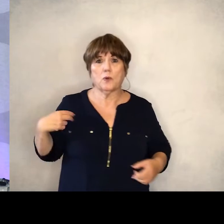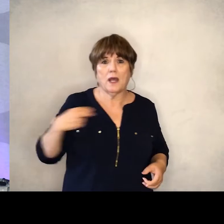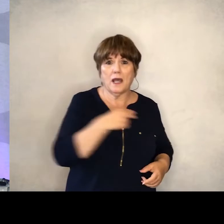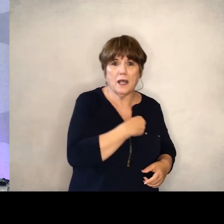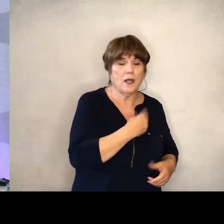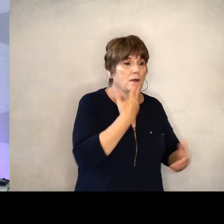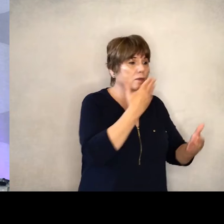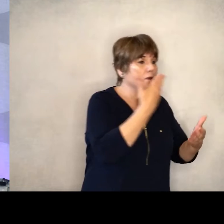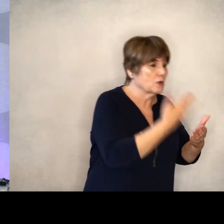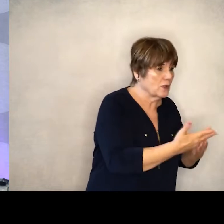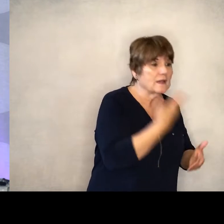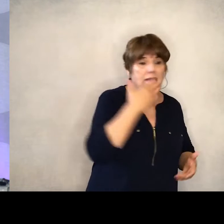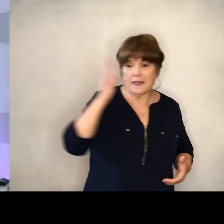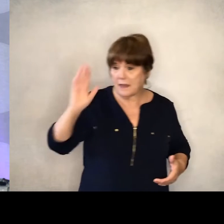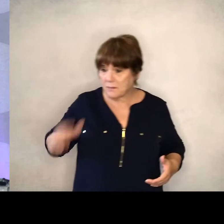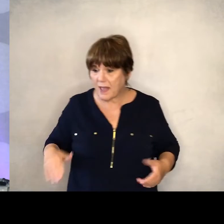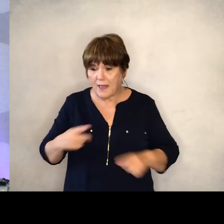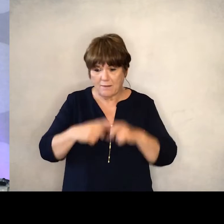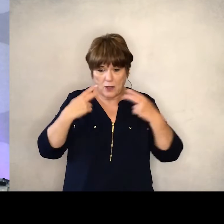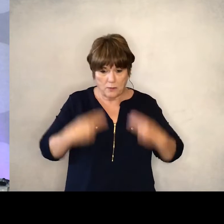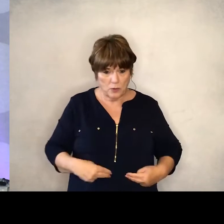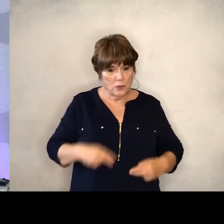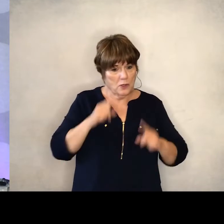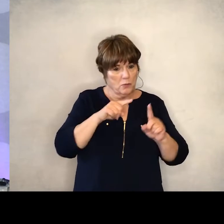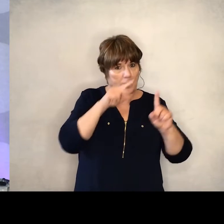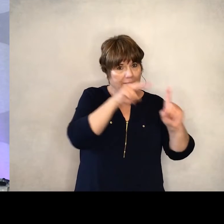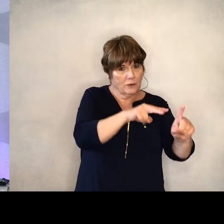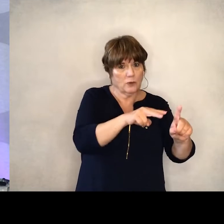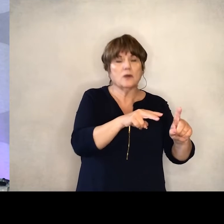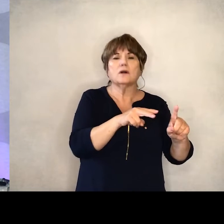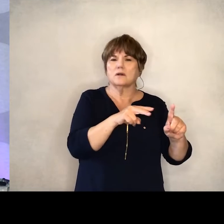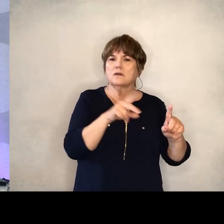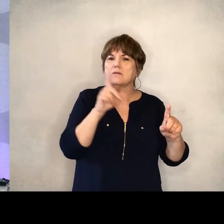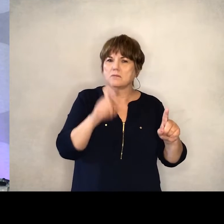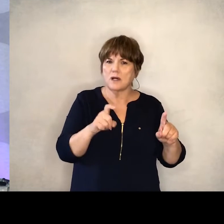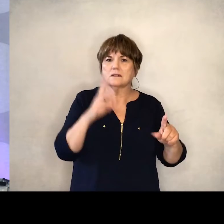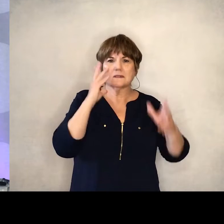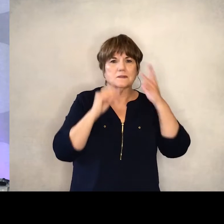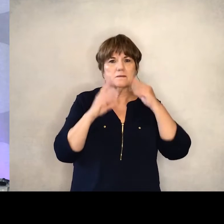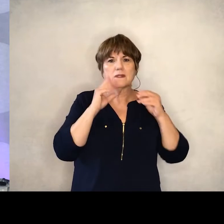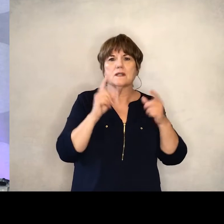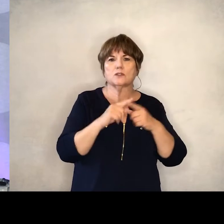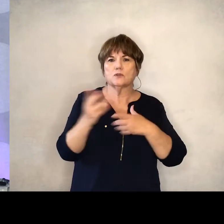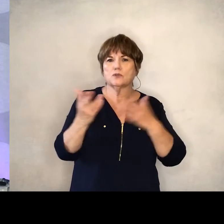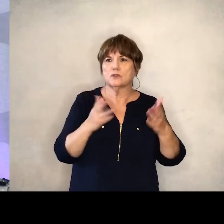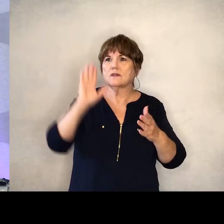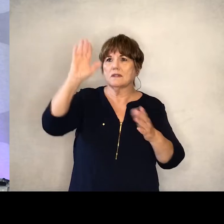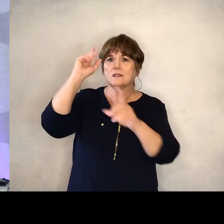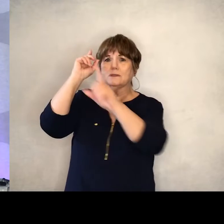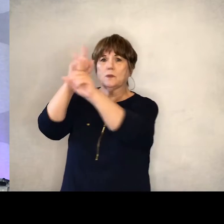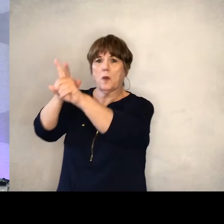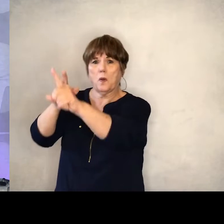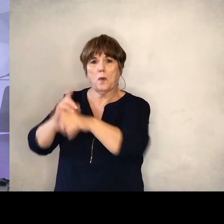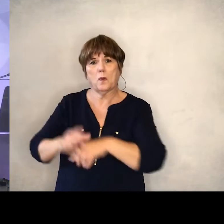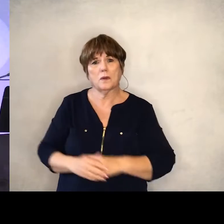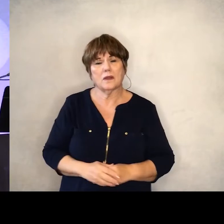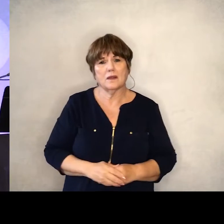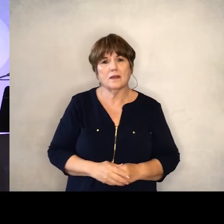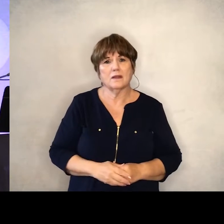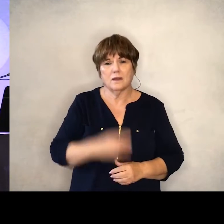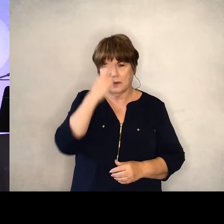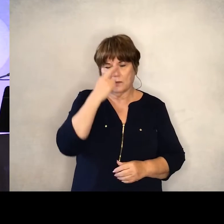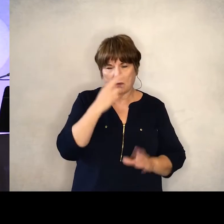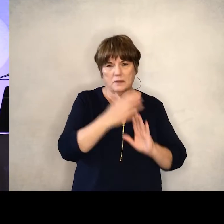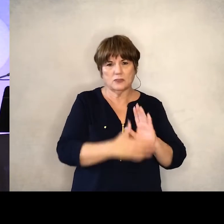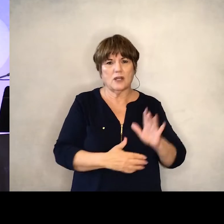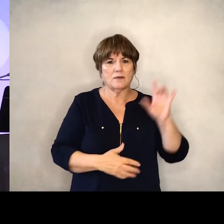the bad from our human perspective, must be made to serve that goal. Romans 8:28 does not